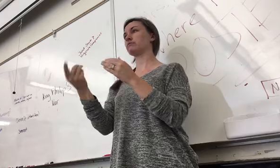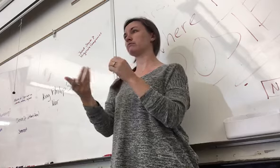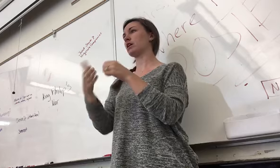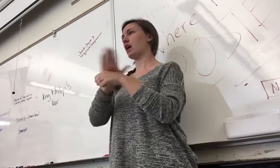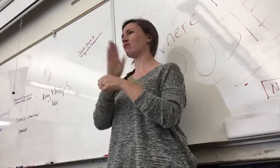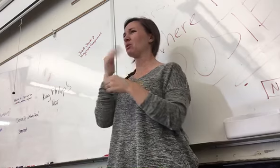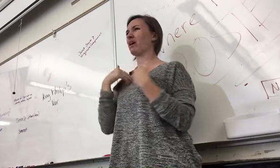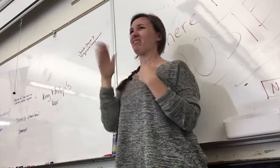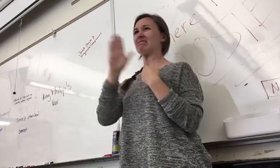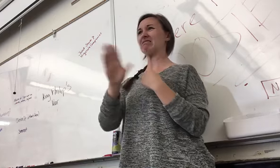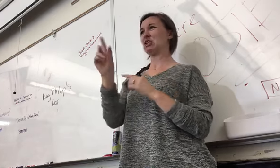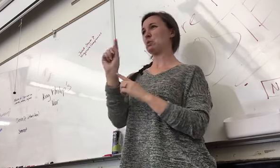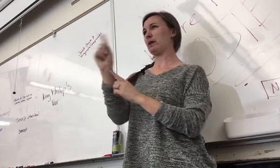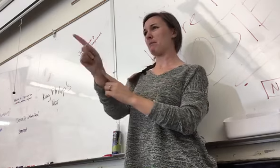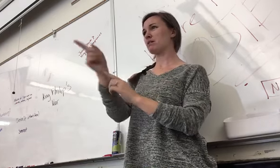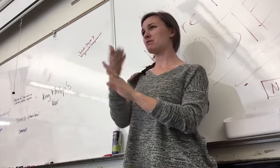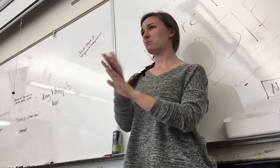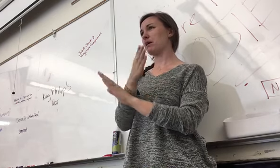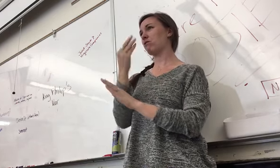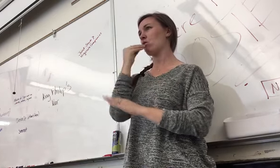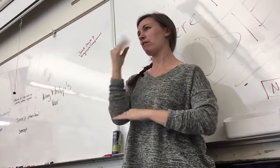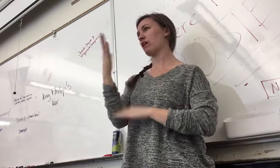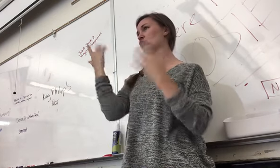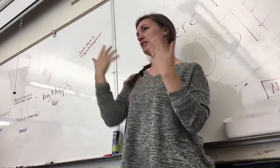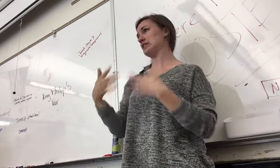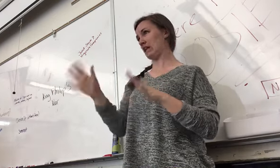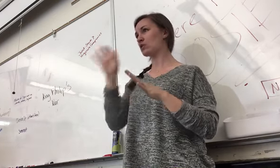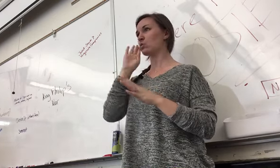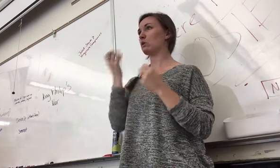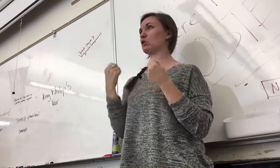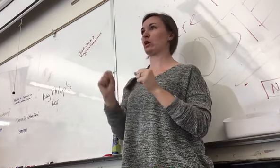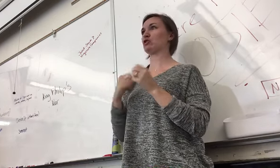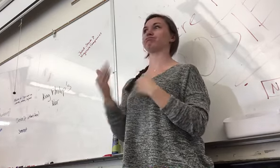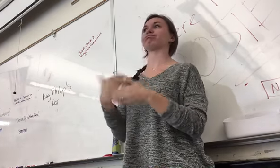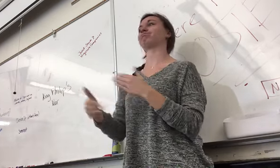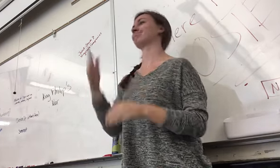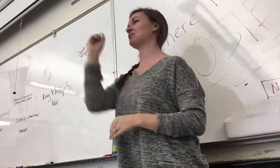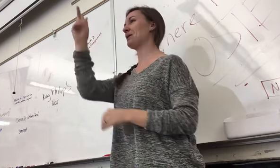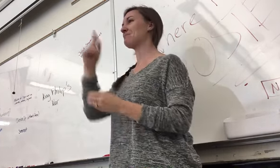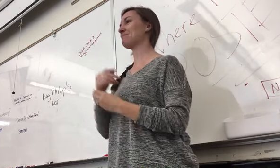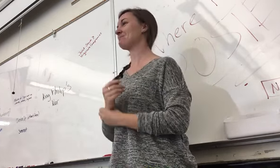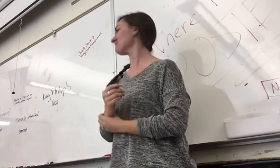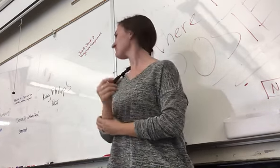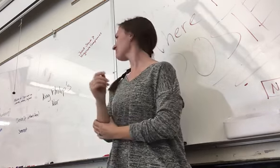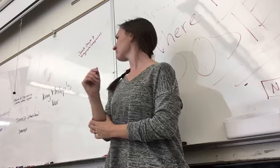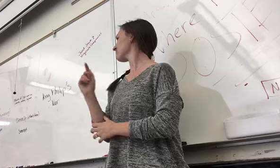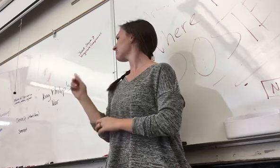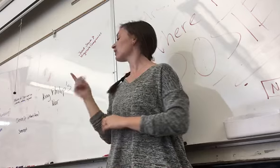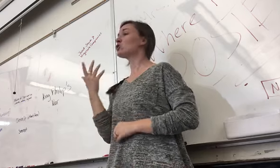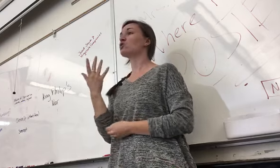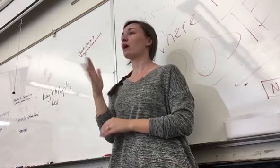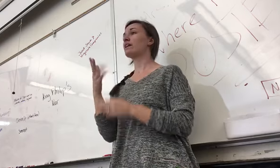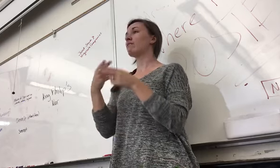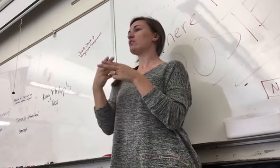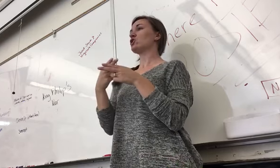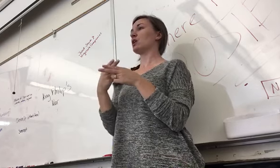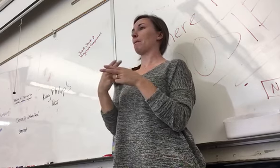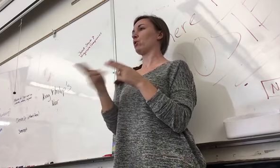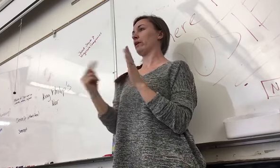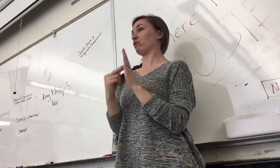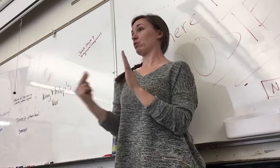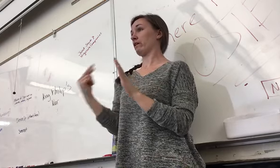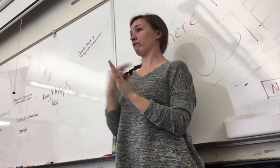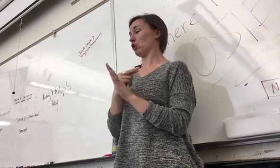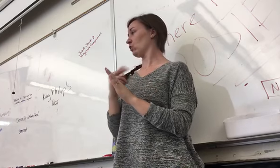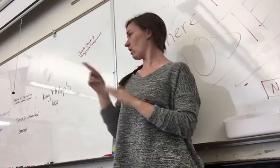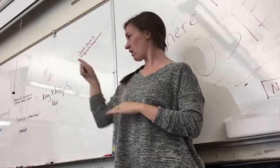minutes until the end of lunch, so we'll try to get through as much as we can, okay? So kind of as a brief overview